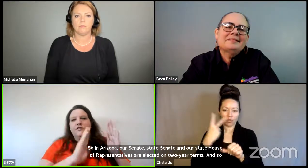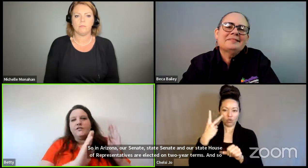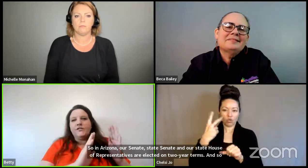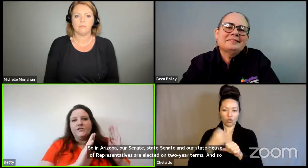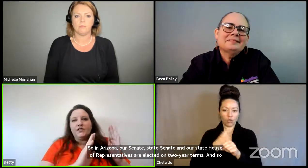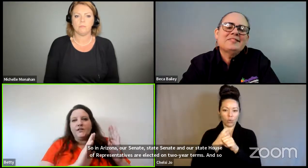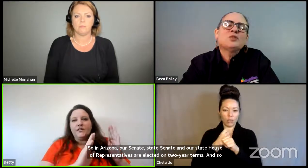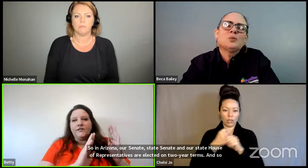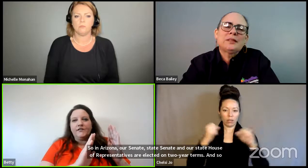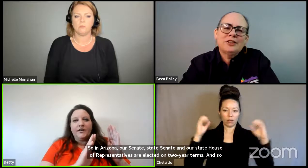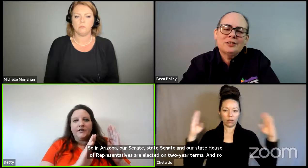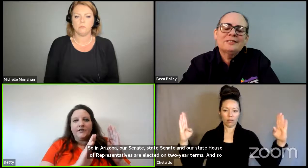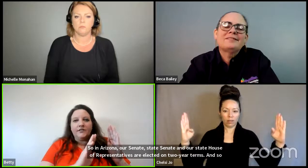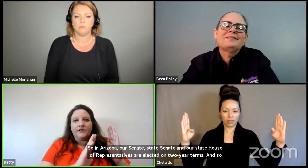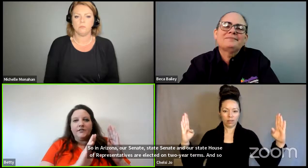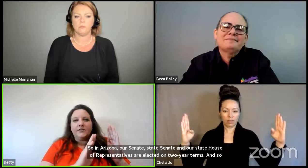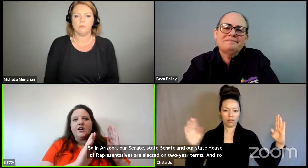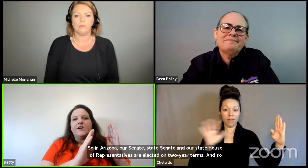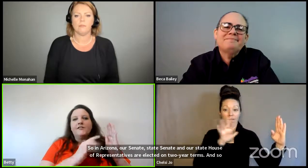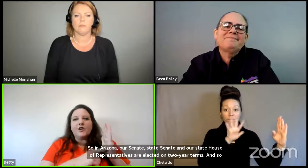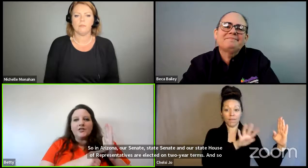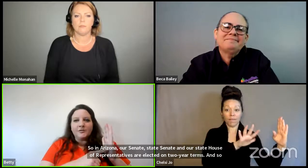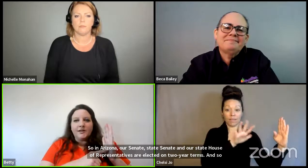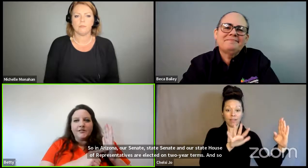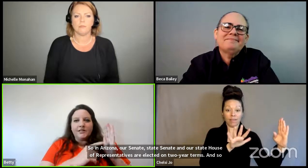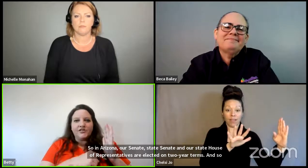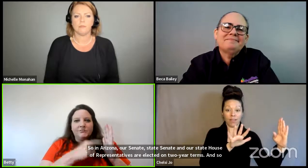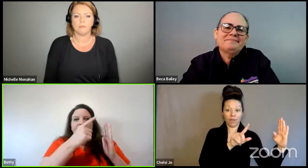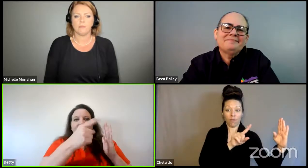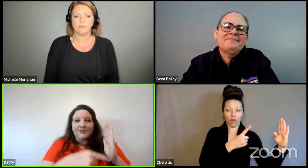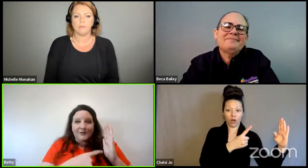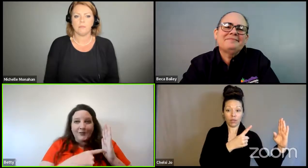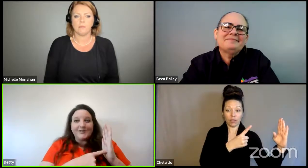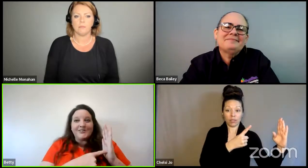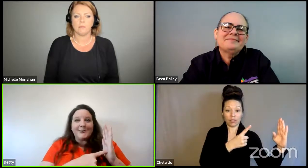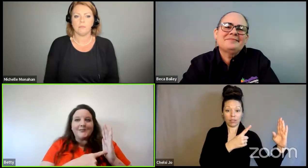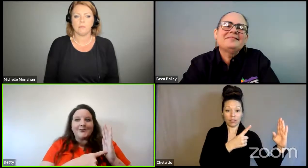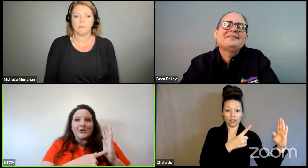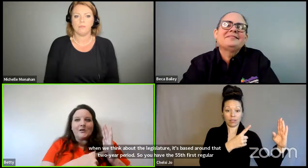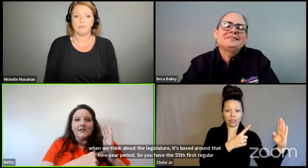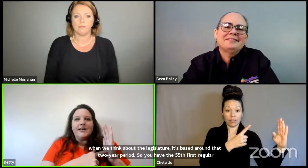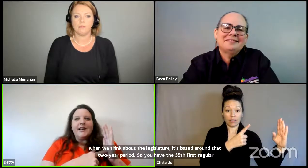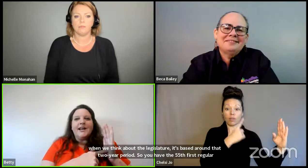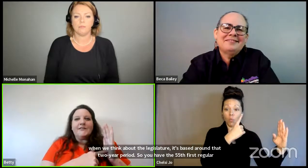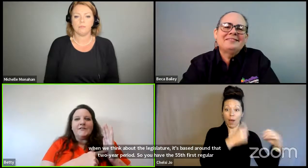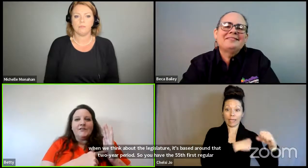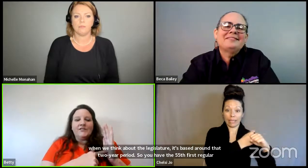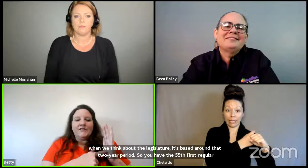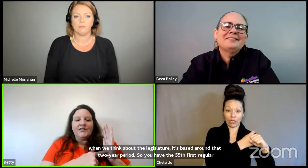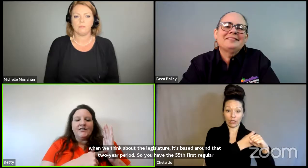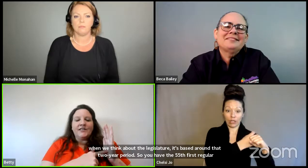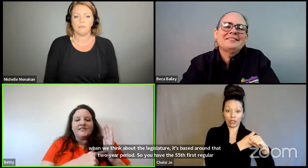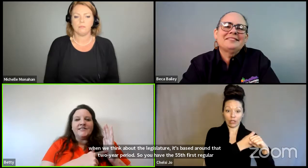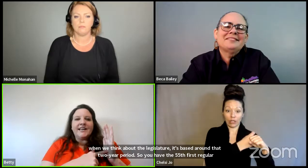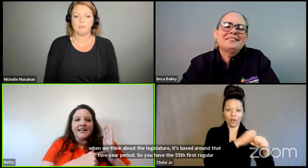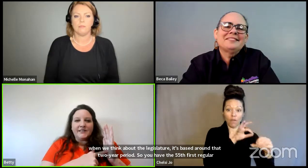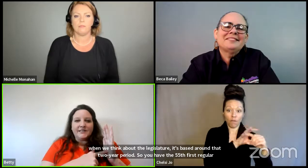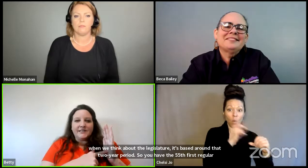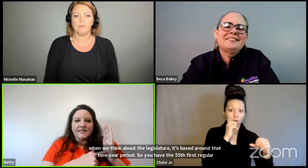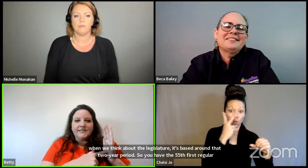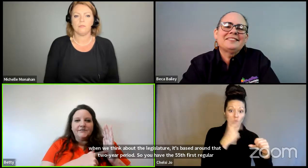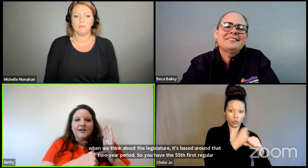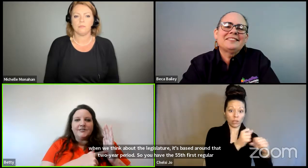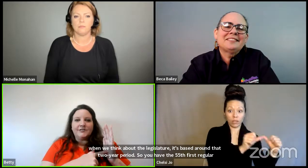So you have the 55th first regular session, which is the first year of their term, and the 55th